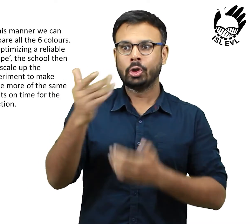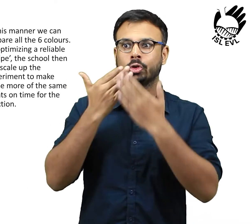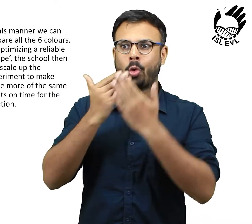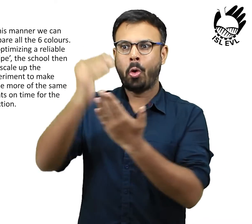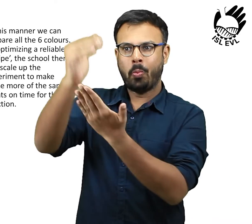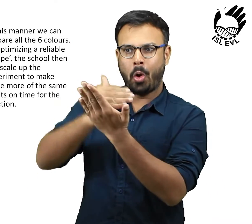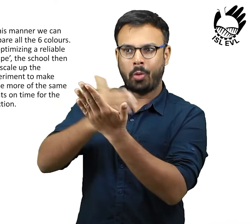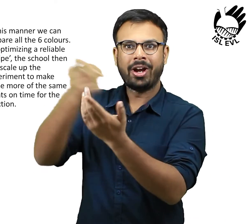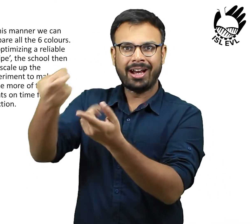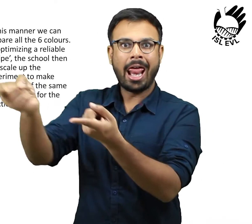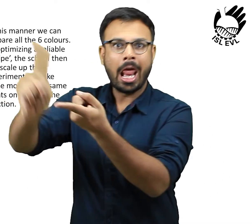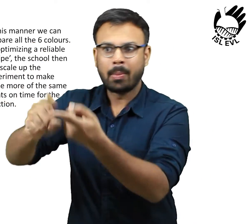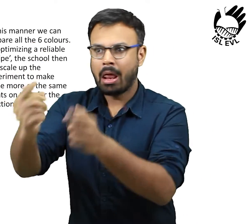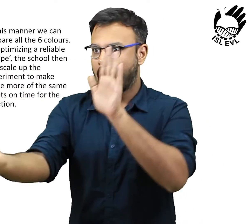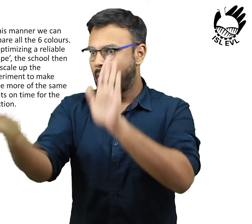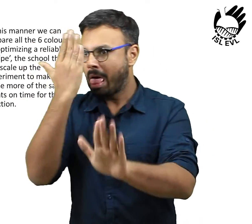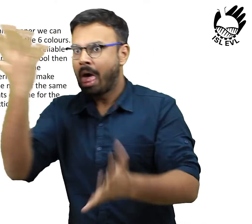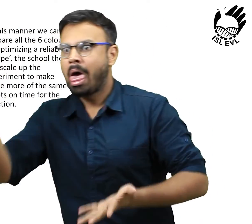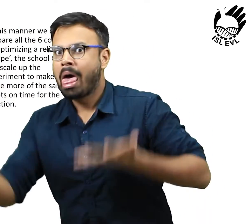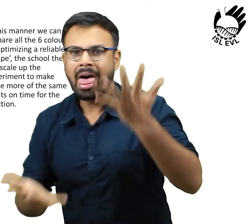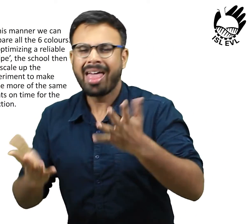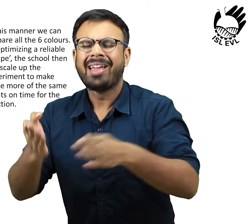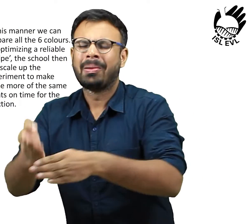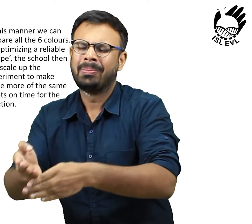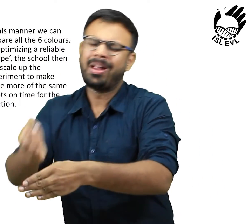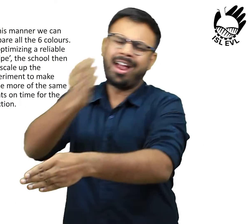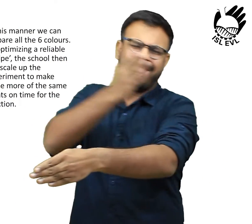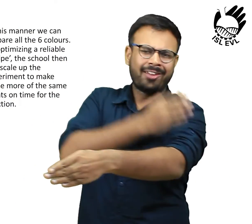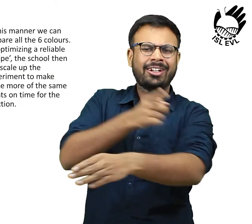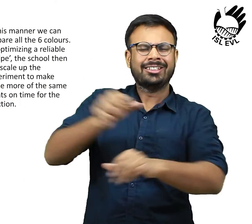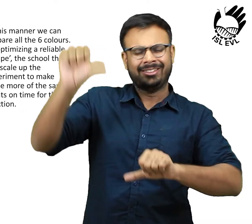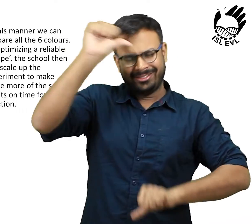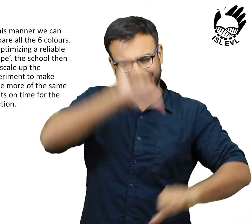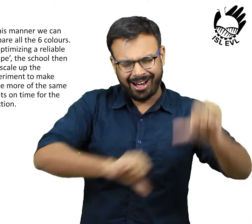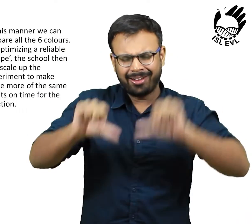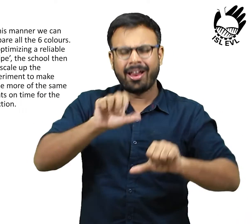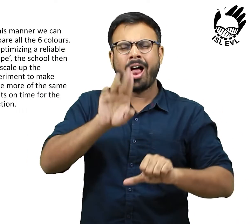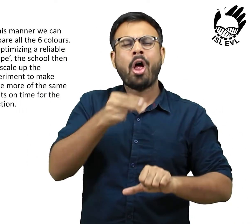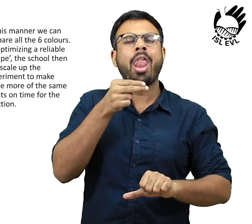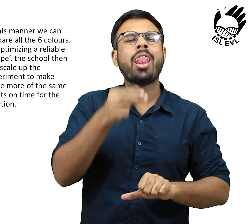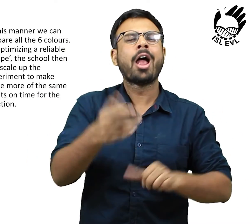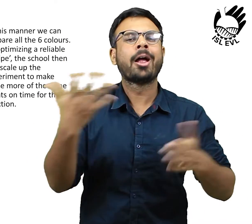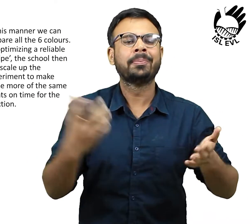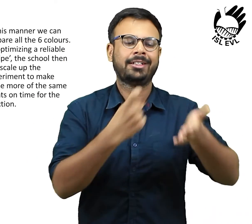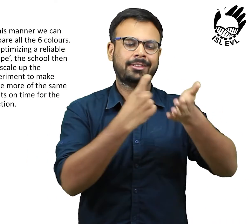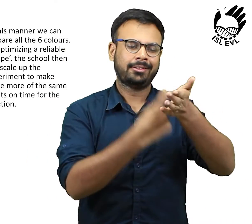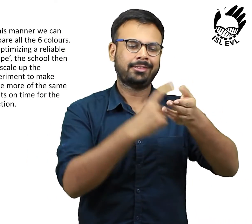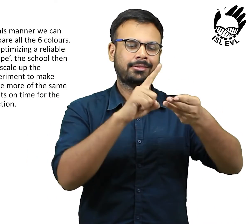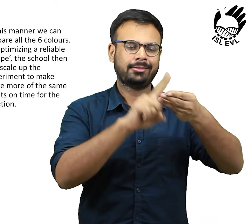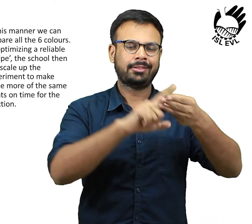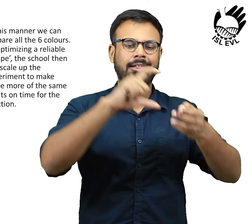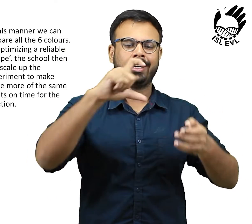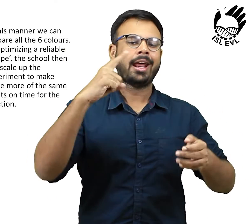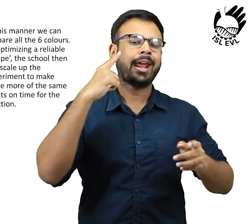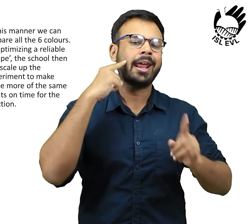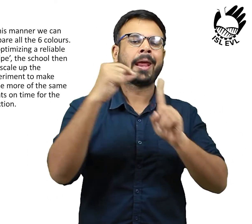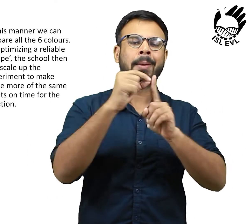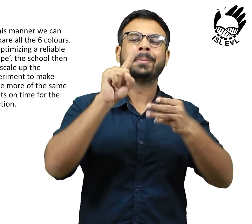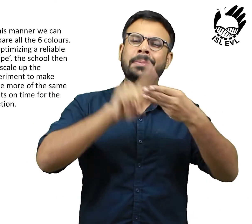violet. We can take the same amount of the indicator solution in different tubes and slowly add different amounts of the